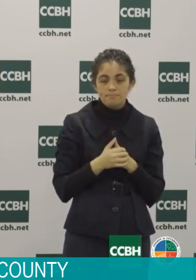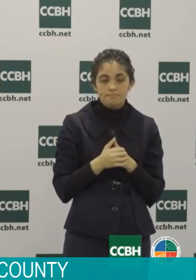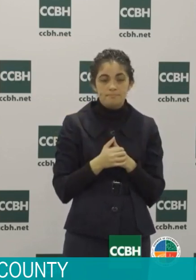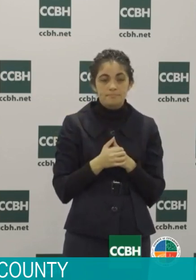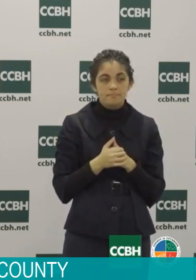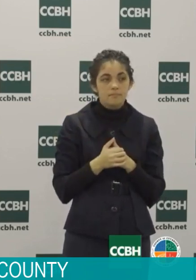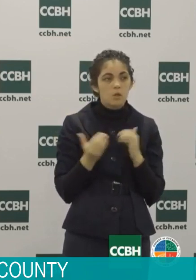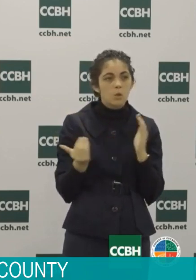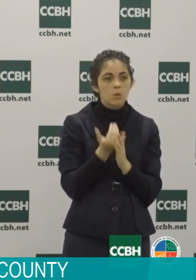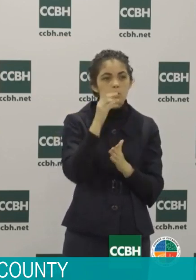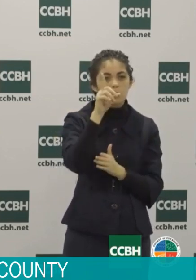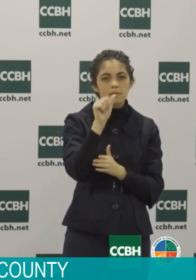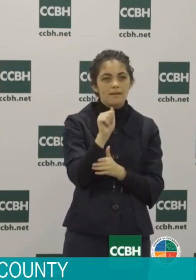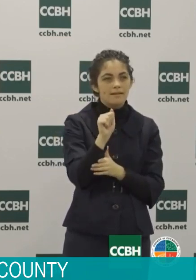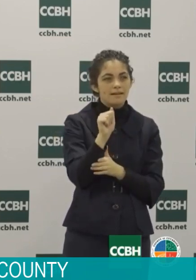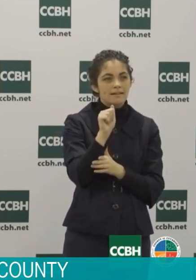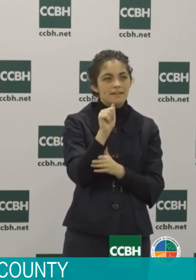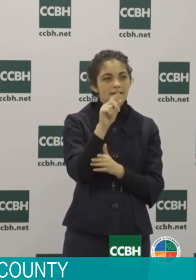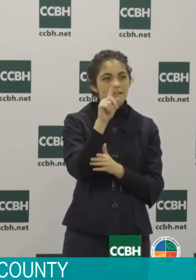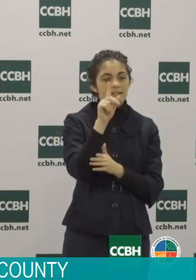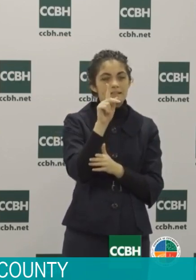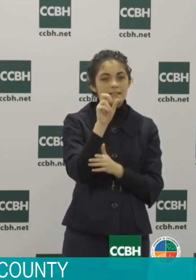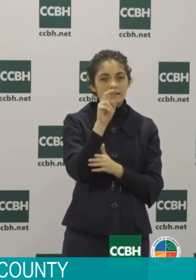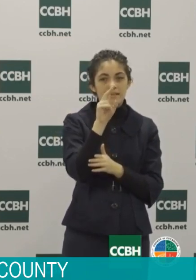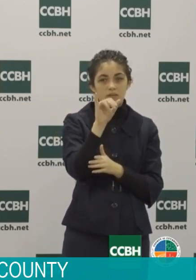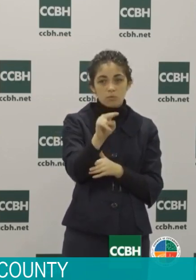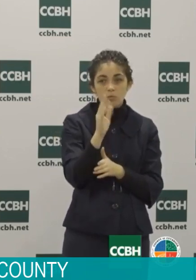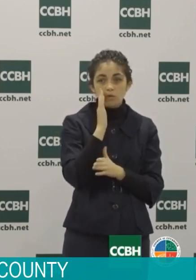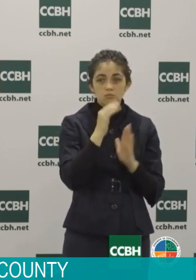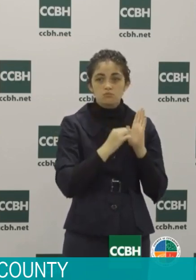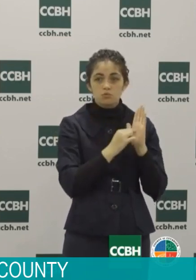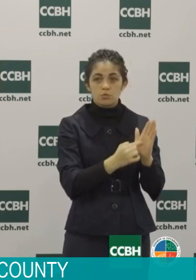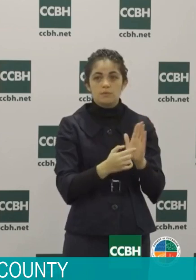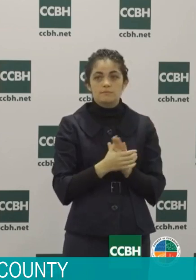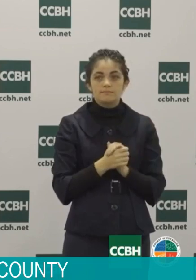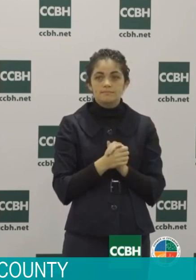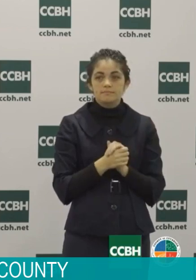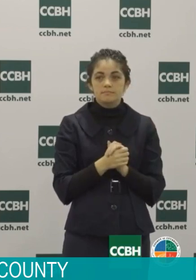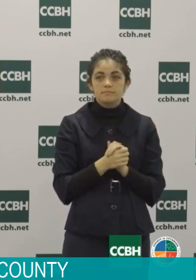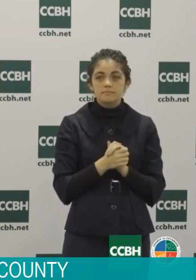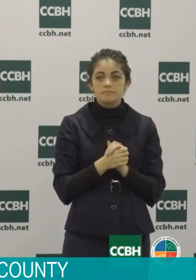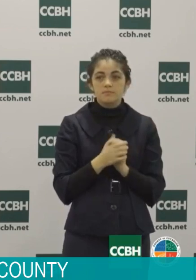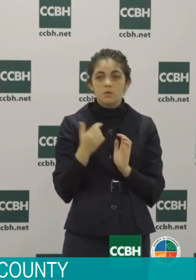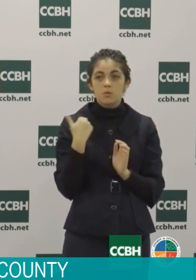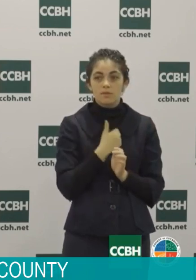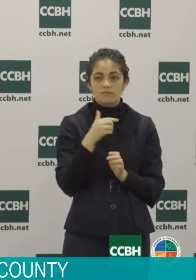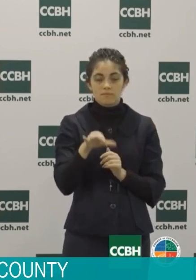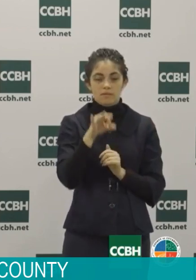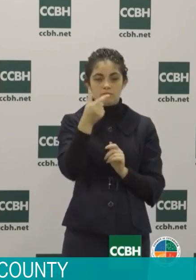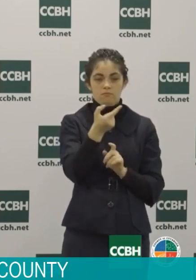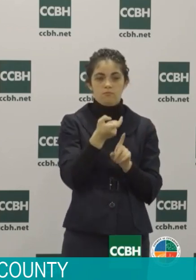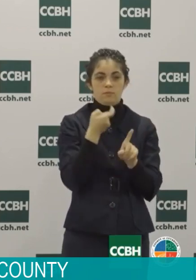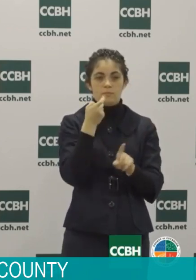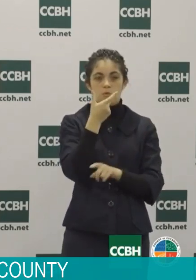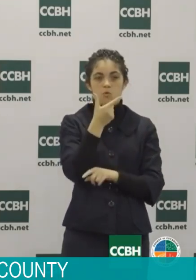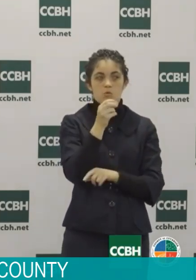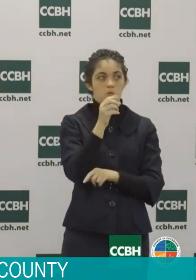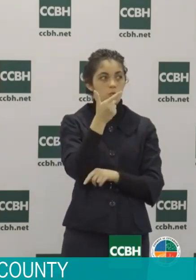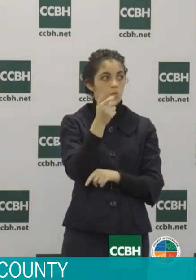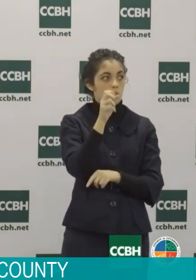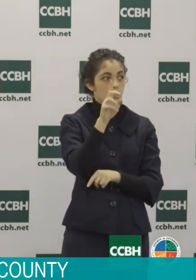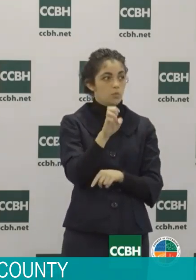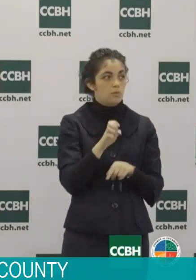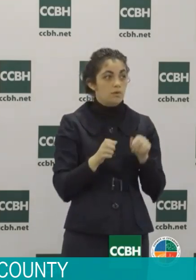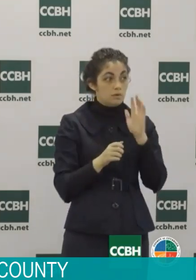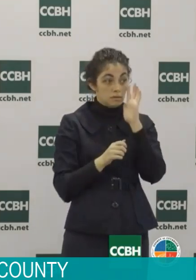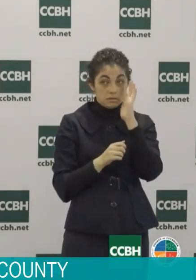So there's some new data that Kevin's going to show, Kevin Brennan, our communications officer, that we picked up from Google. And so he's going to present it